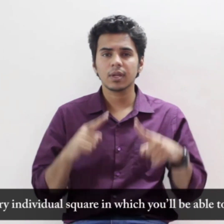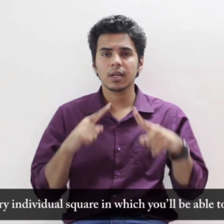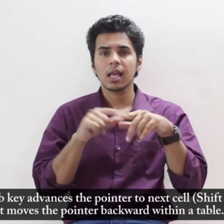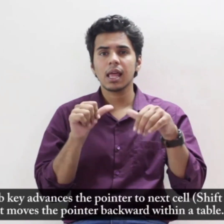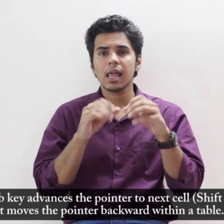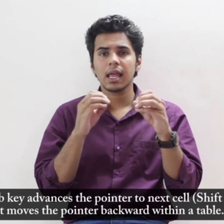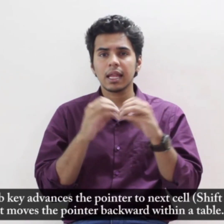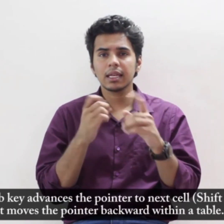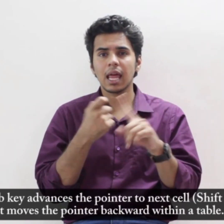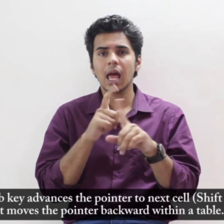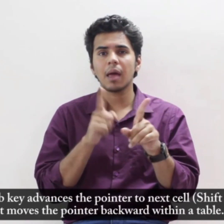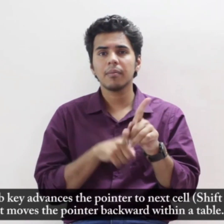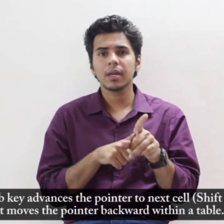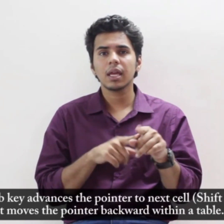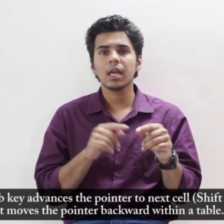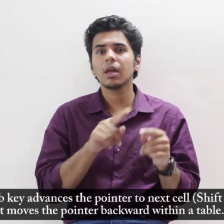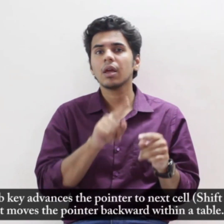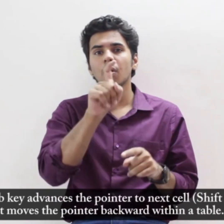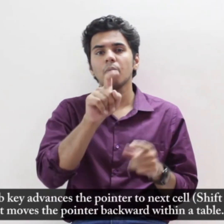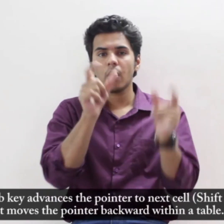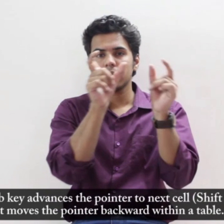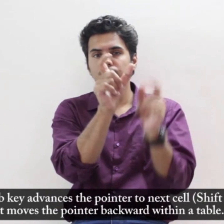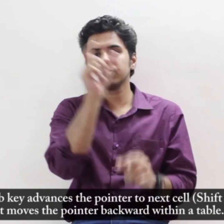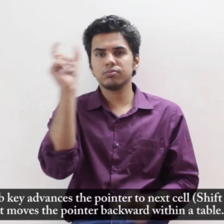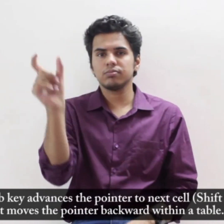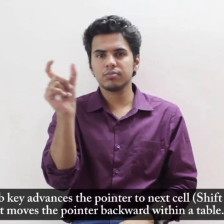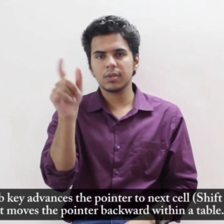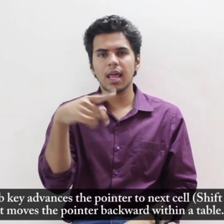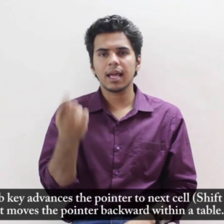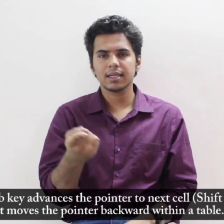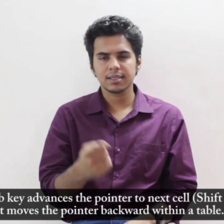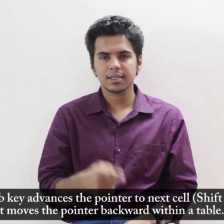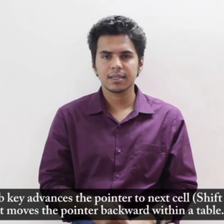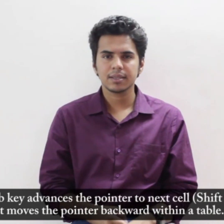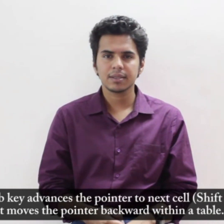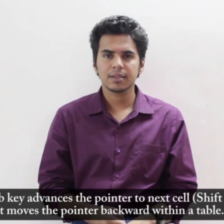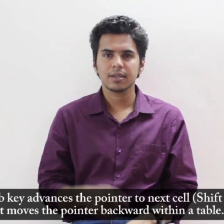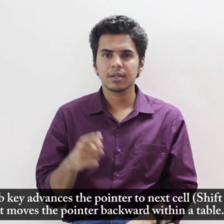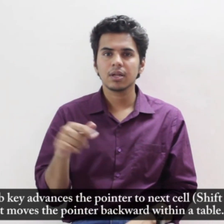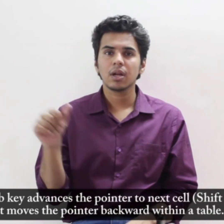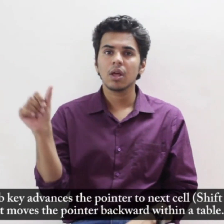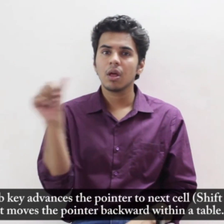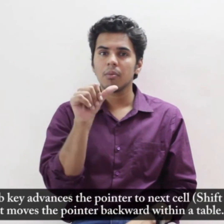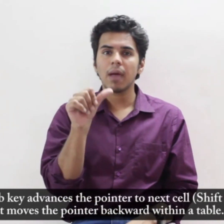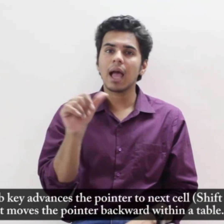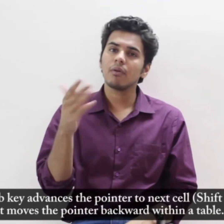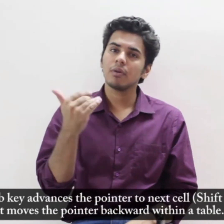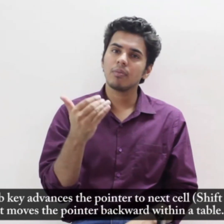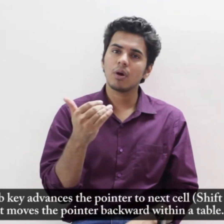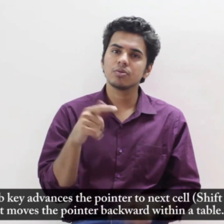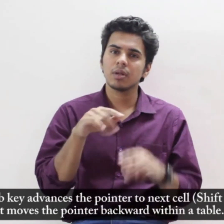The Tab key advances the pointer to next cell, Shift plus Tab. It moves the pointer backward within a